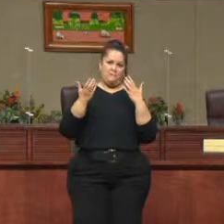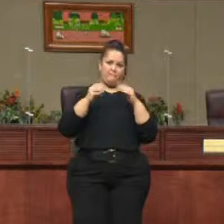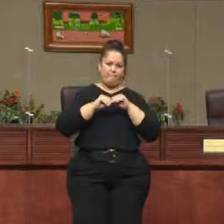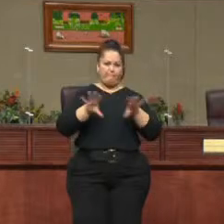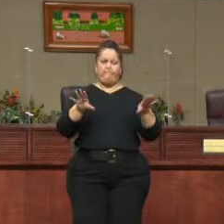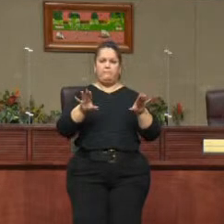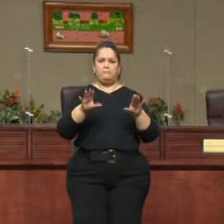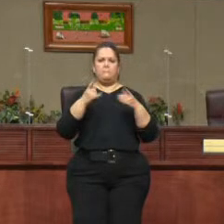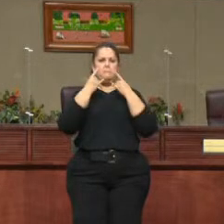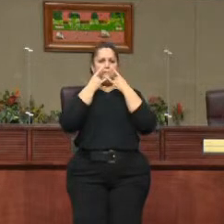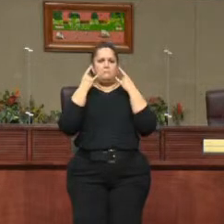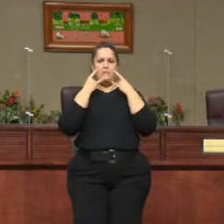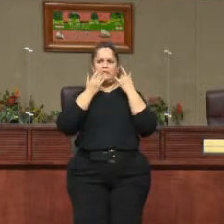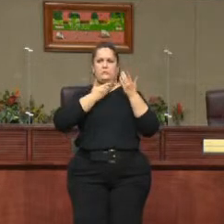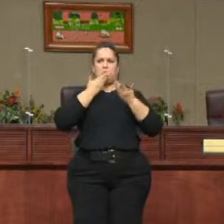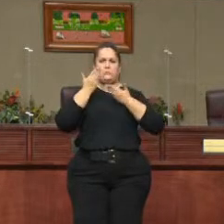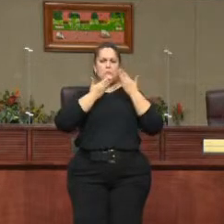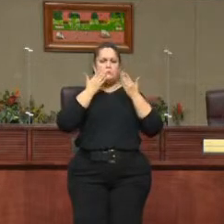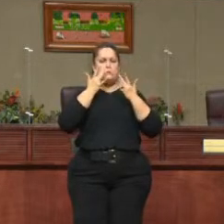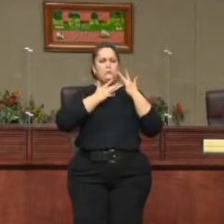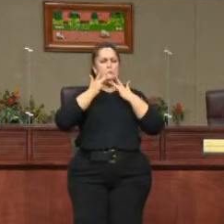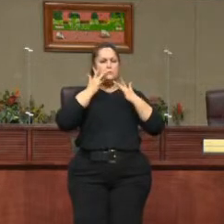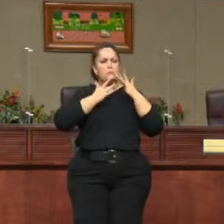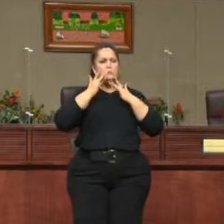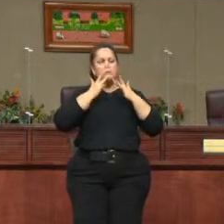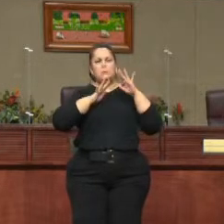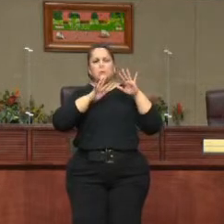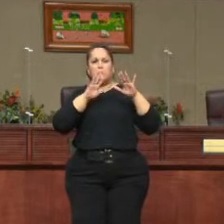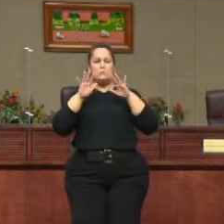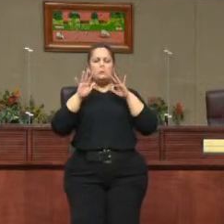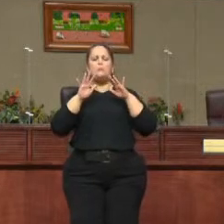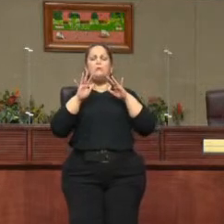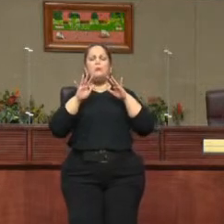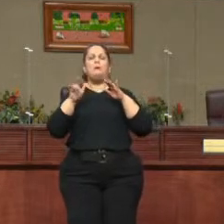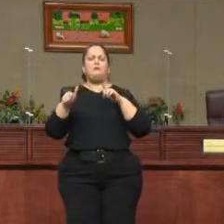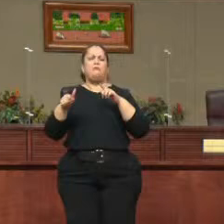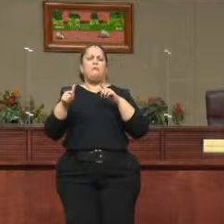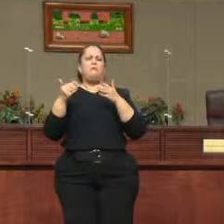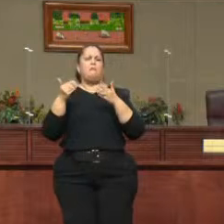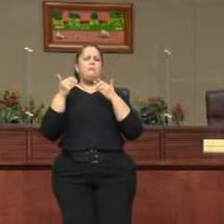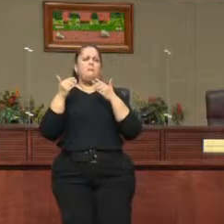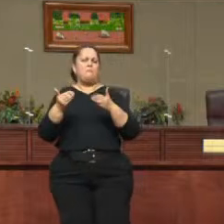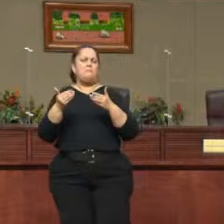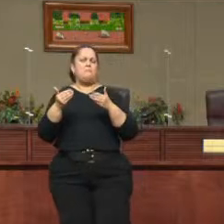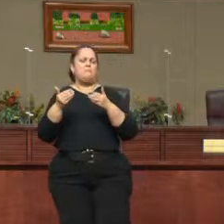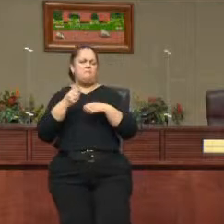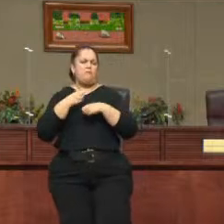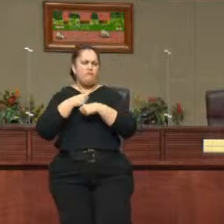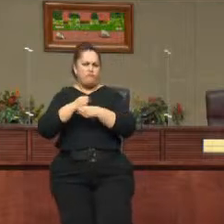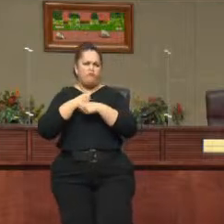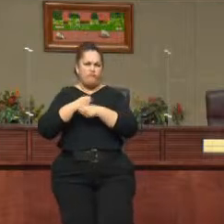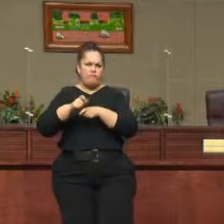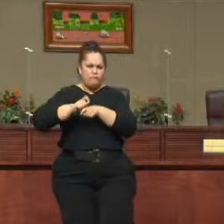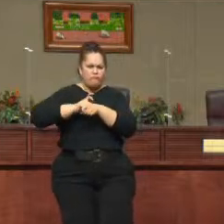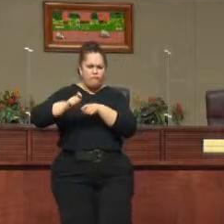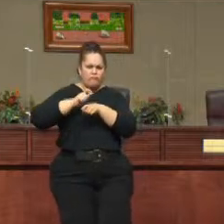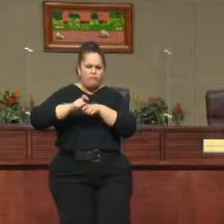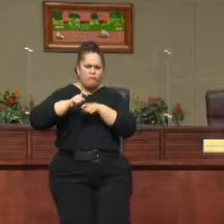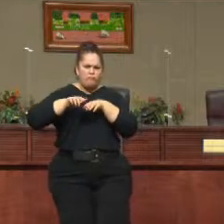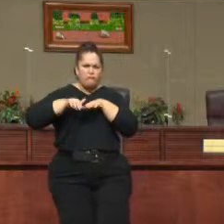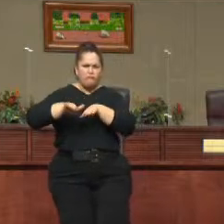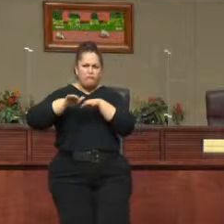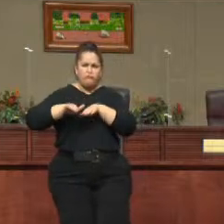mass production of facial coverings or protective masks at that time. And so we had